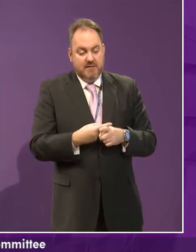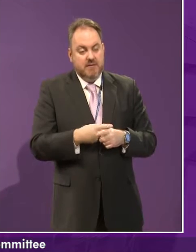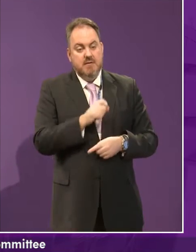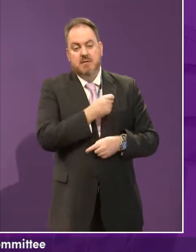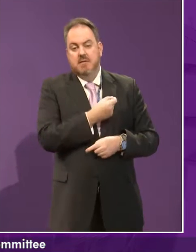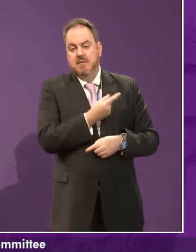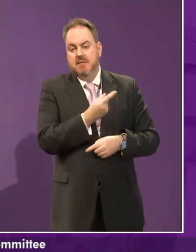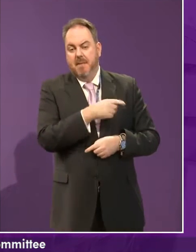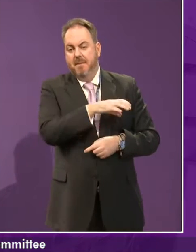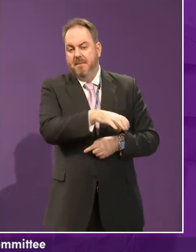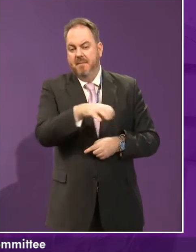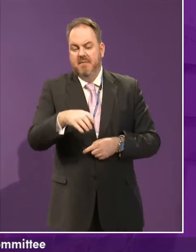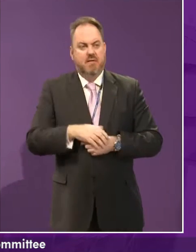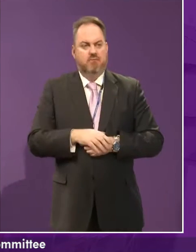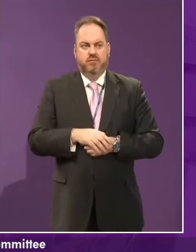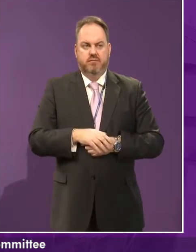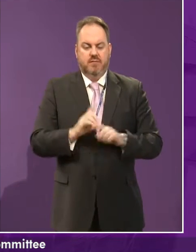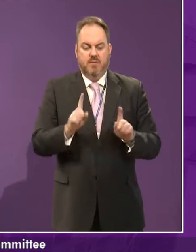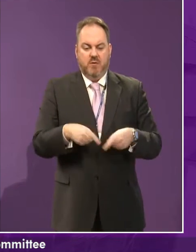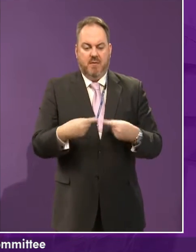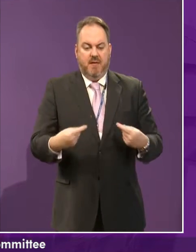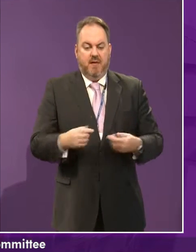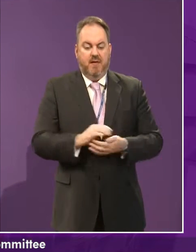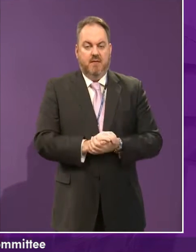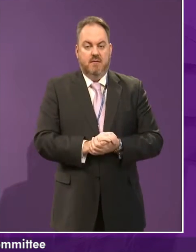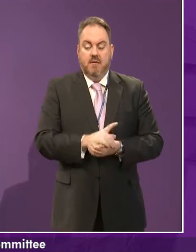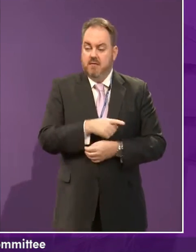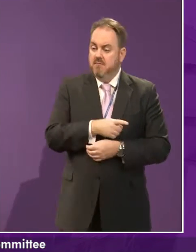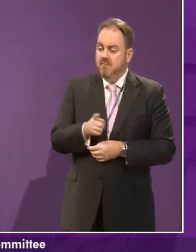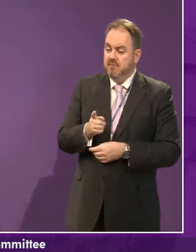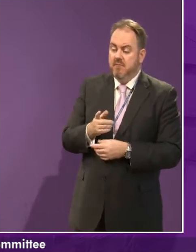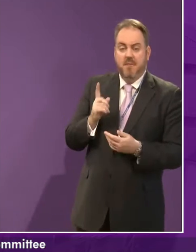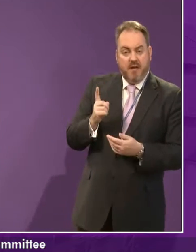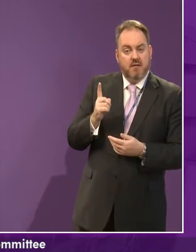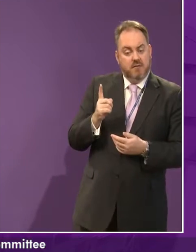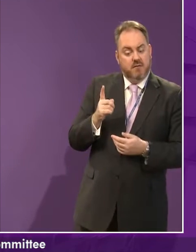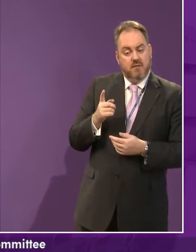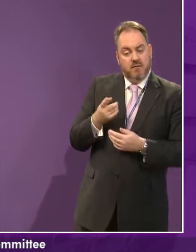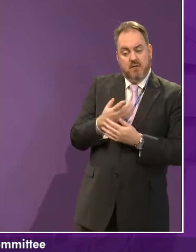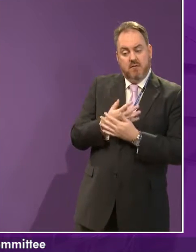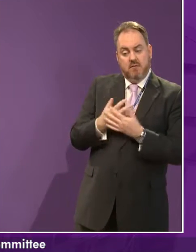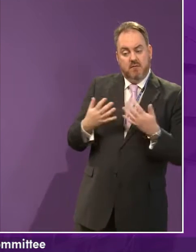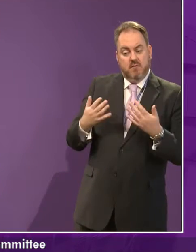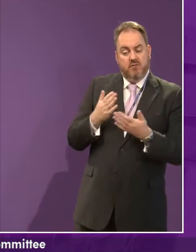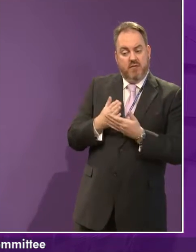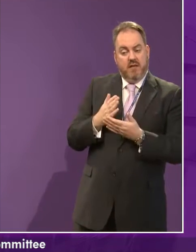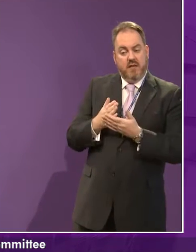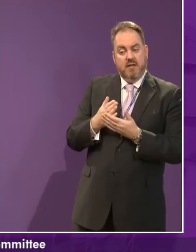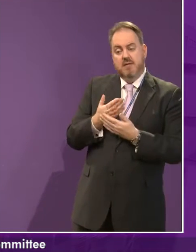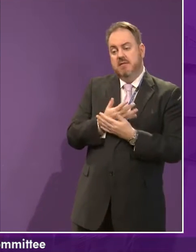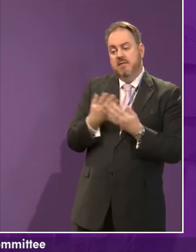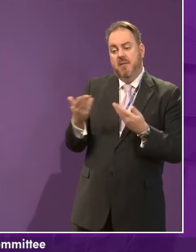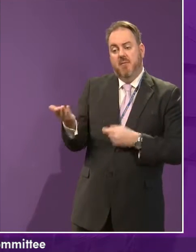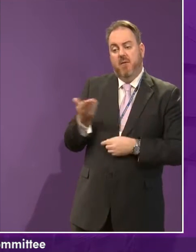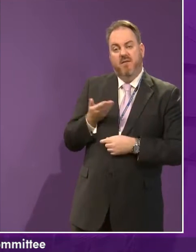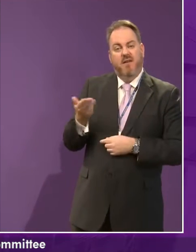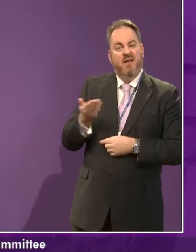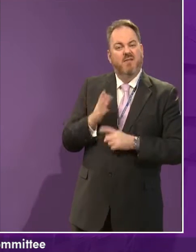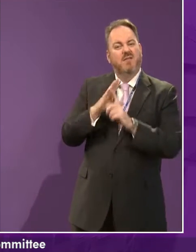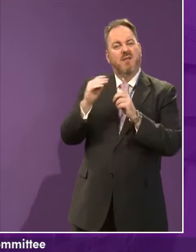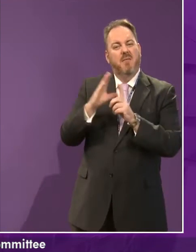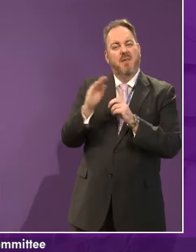possible. We obviously have interviews and auditions for quite our creative programmes, and there's film reels, so they do have access to